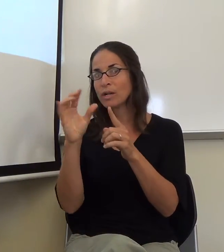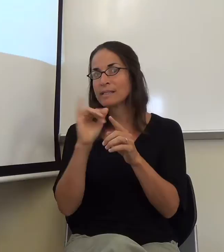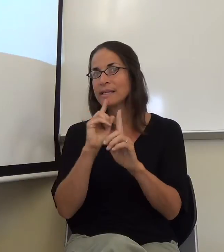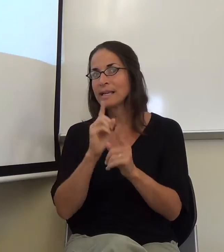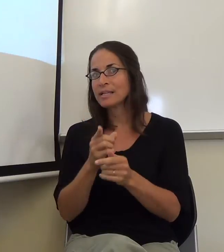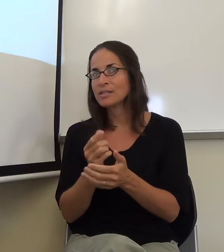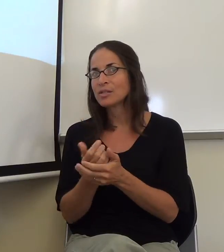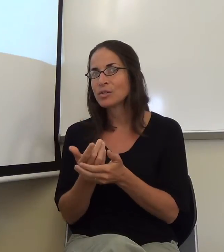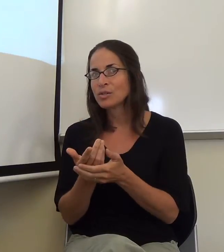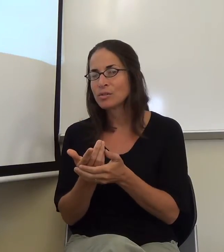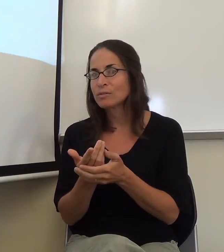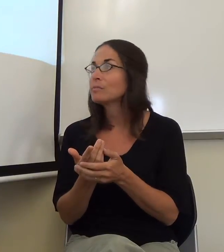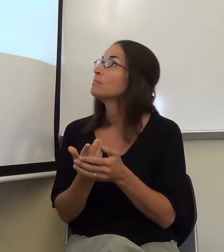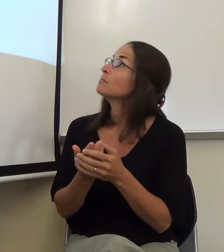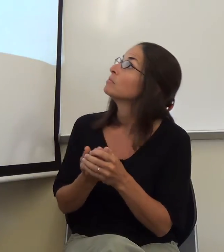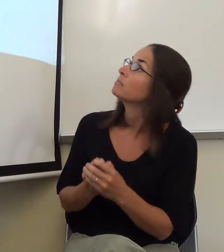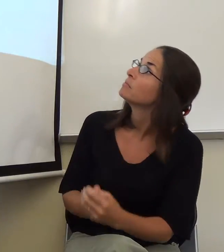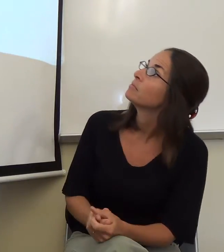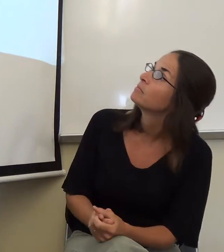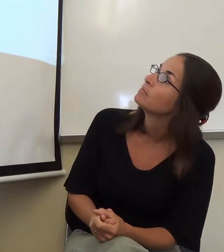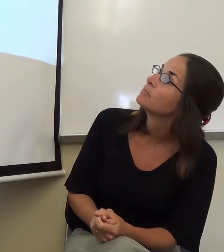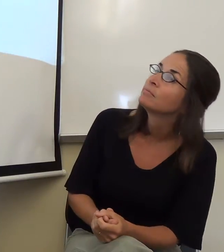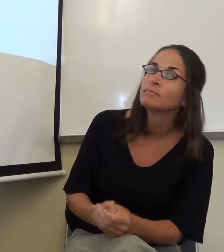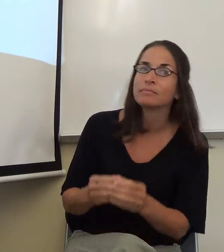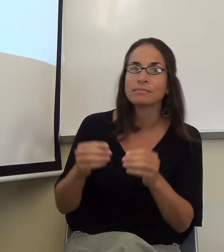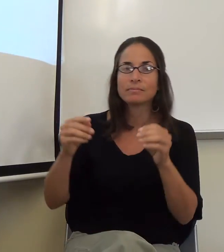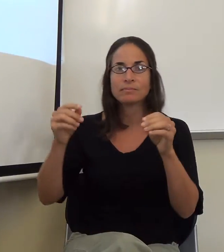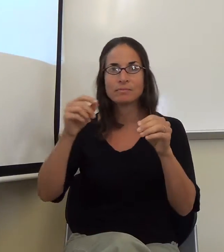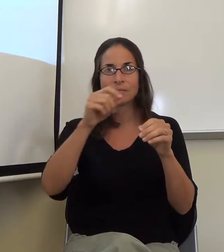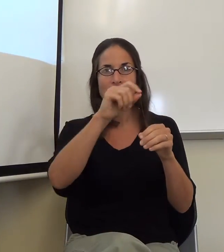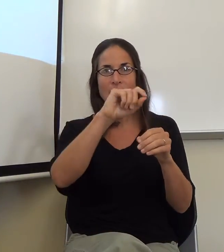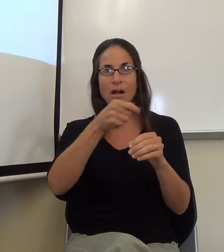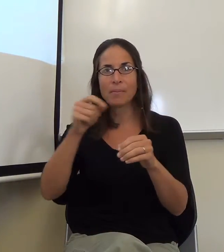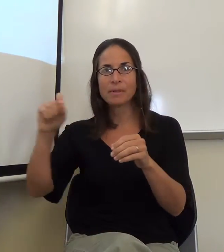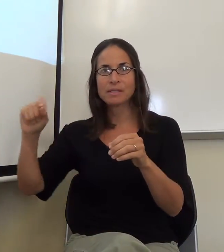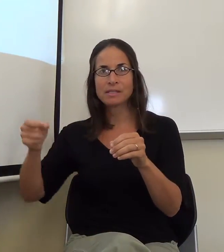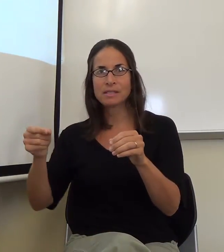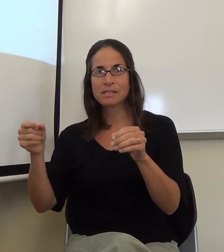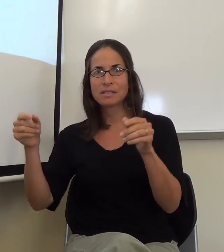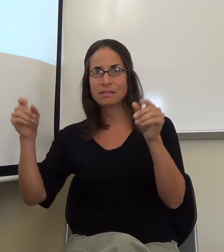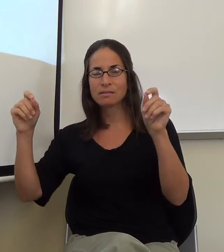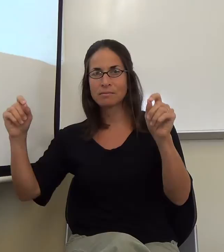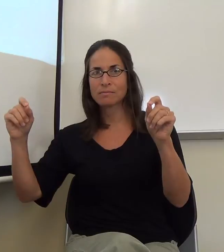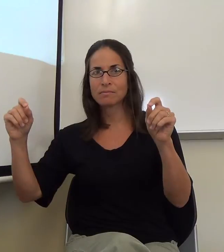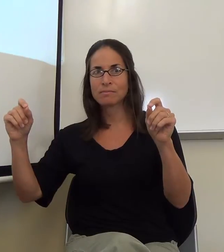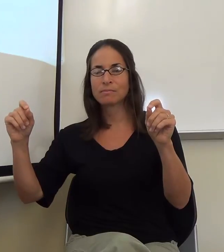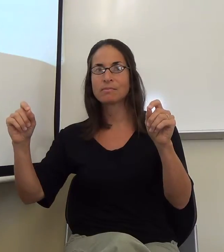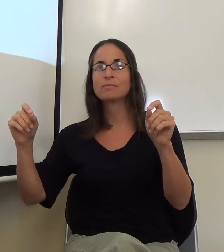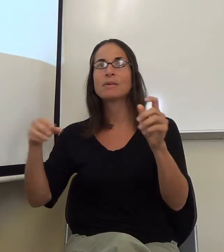It's enclosed in commas. It follows the word we're trying